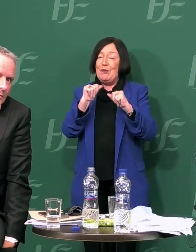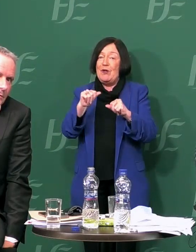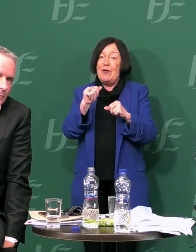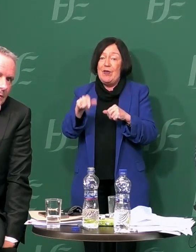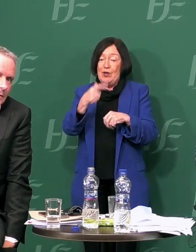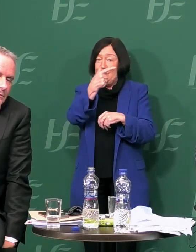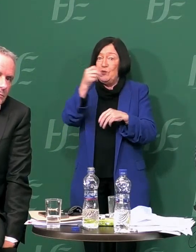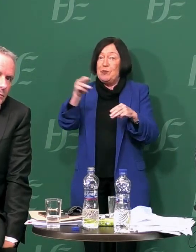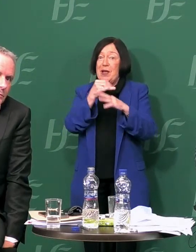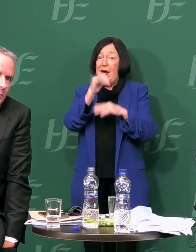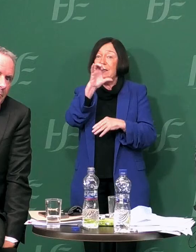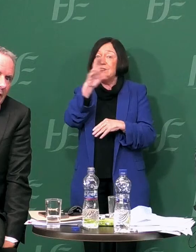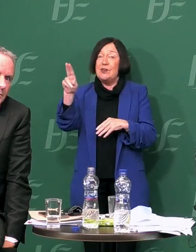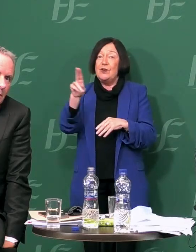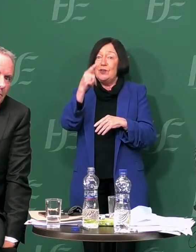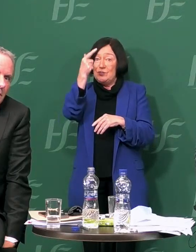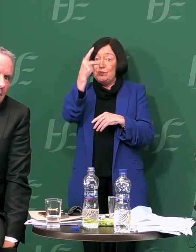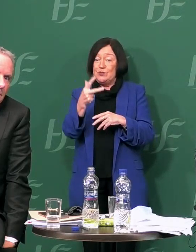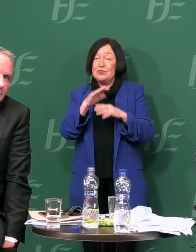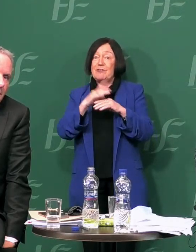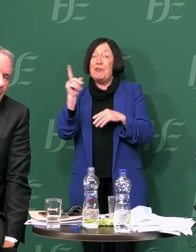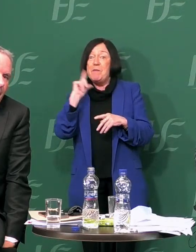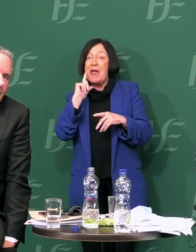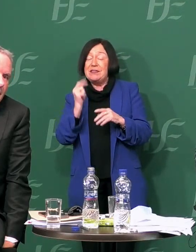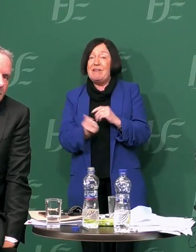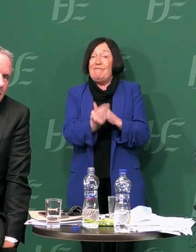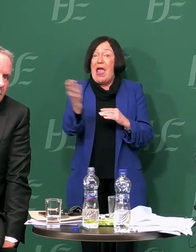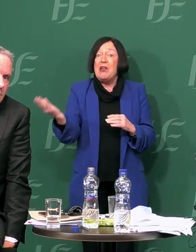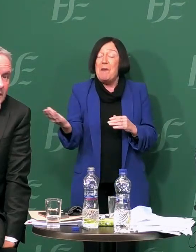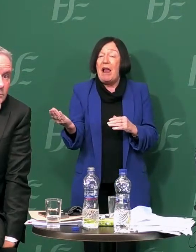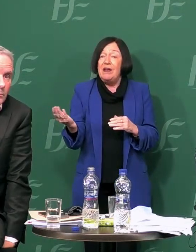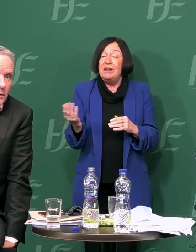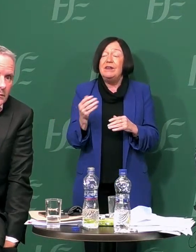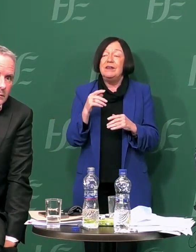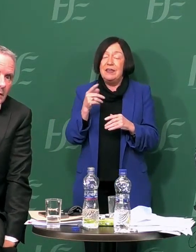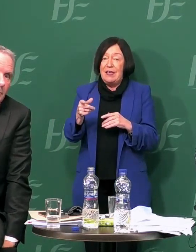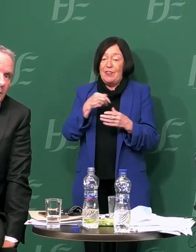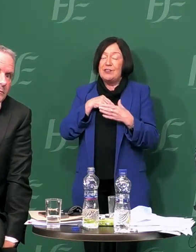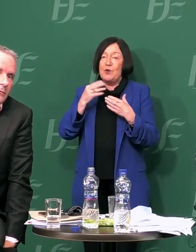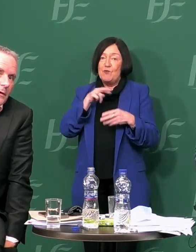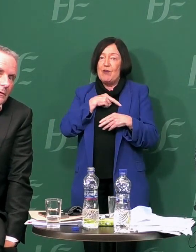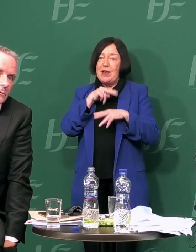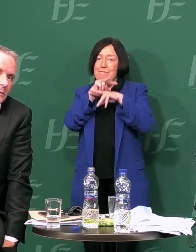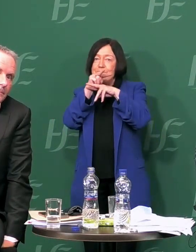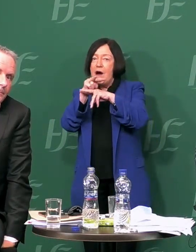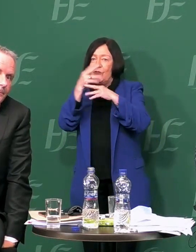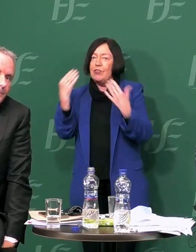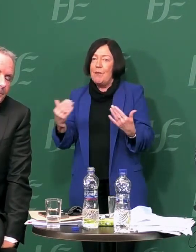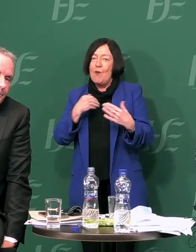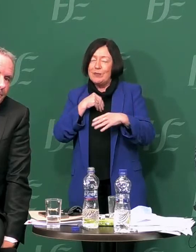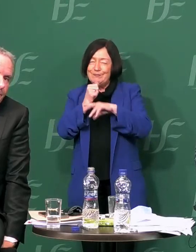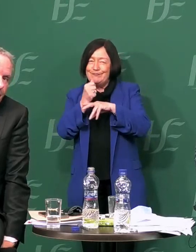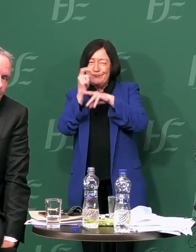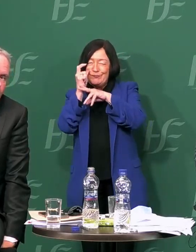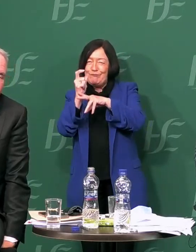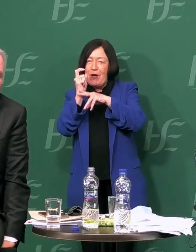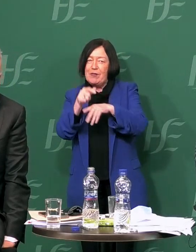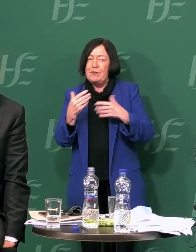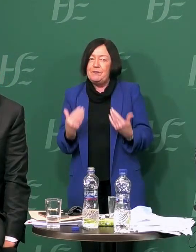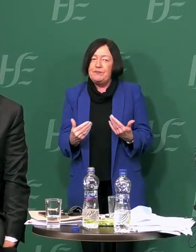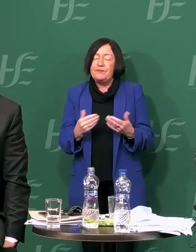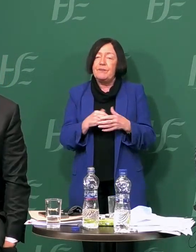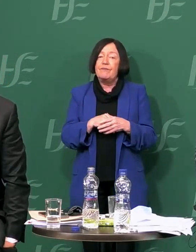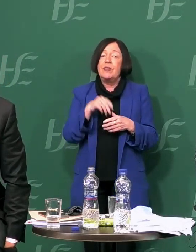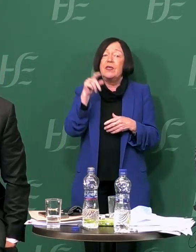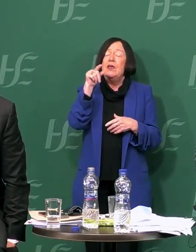people in ICU, it's 2/3 of our beds alone taken up in terms of ICU. So that's what we're monitoring very closely. And I